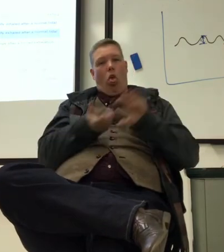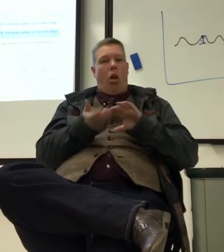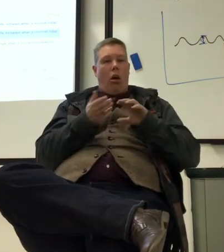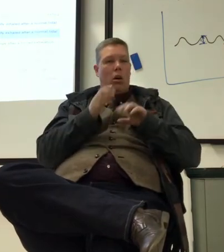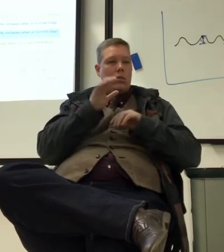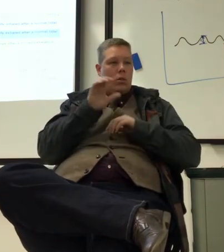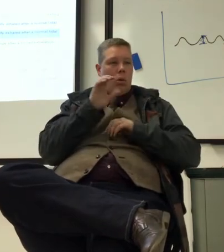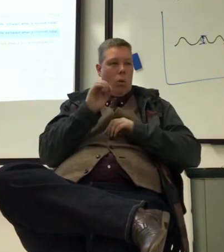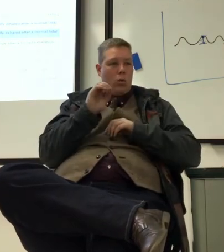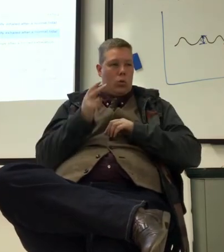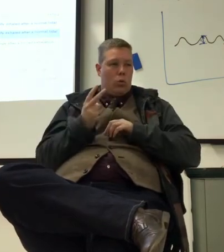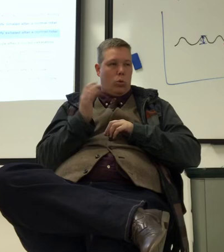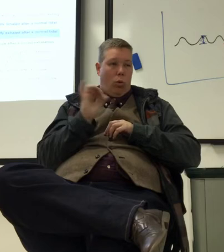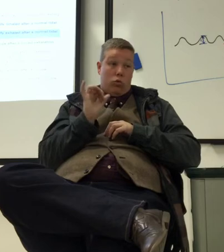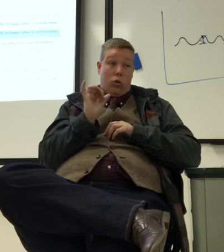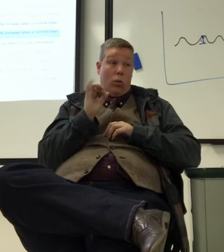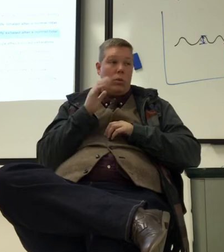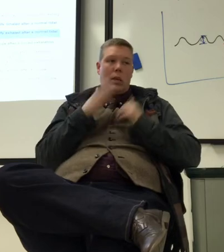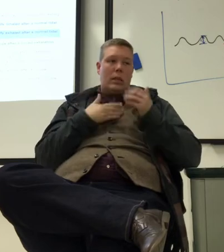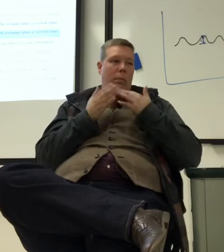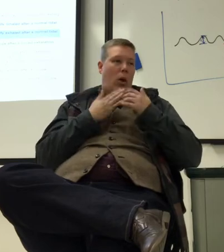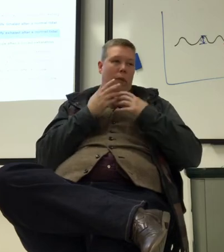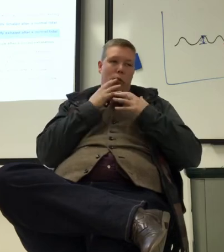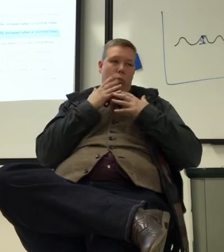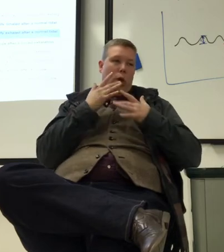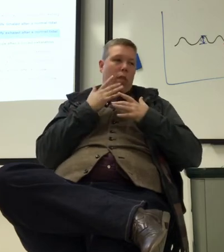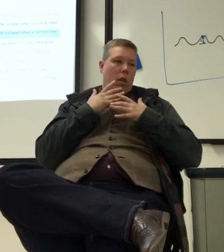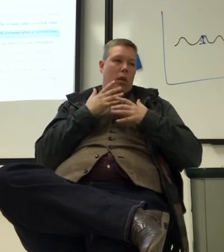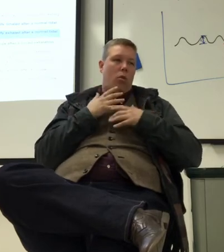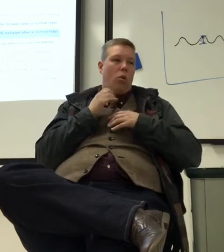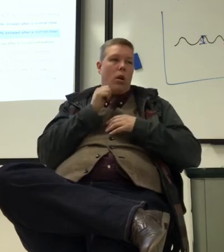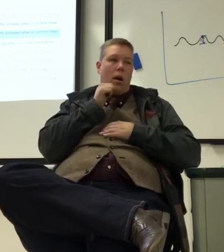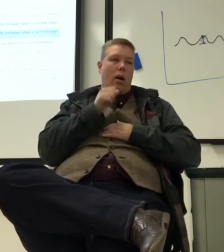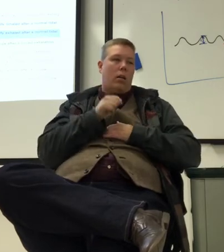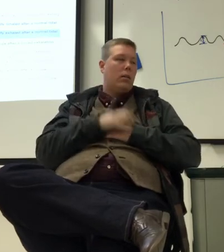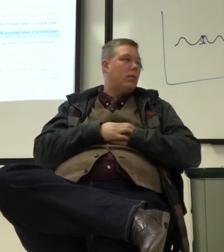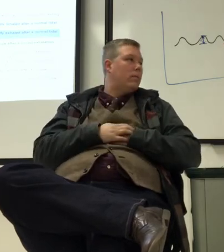breathing out. So that's why that's an important volume to know about.